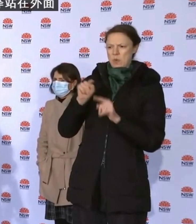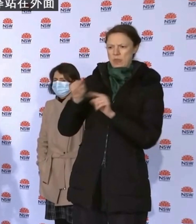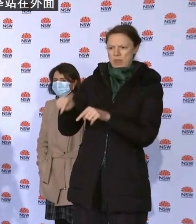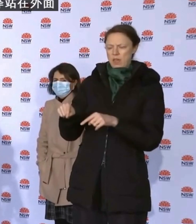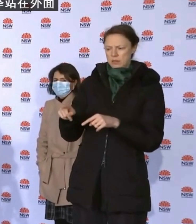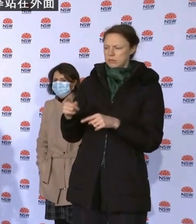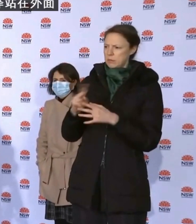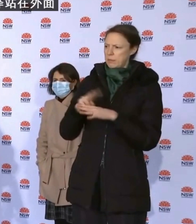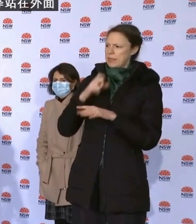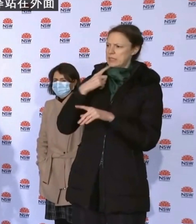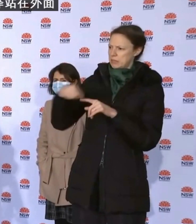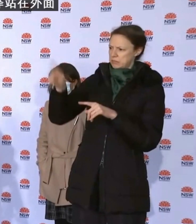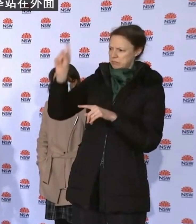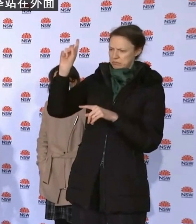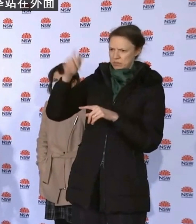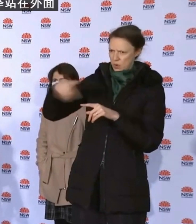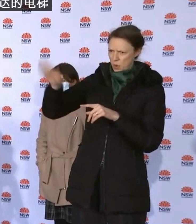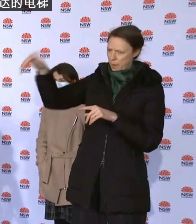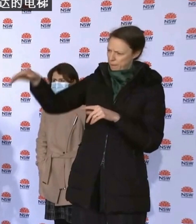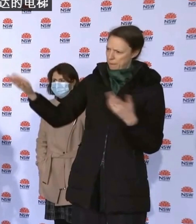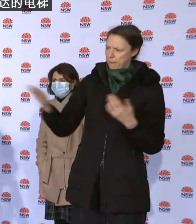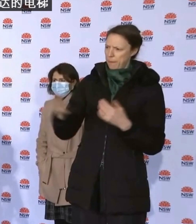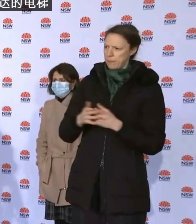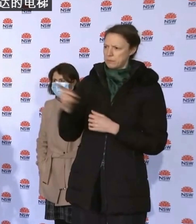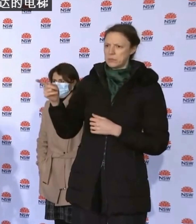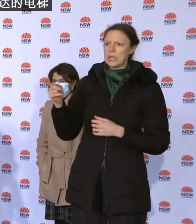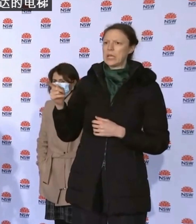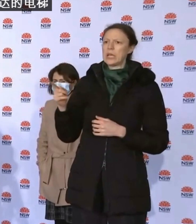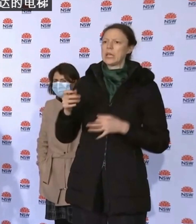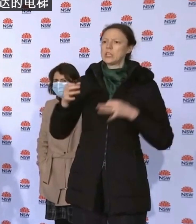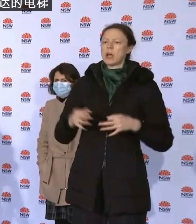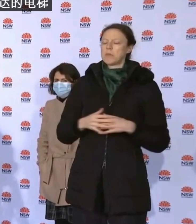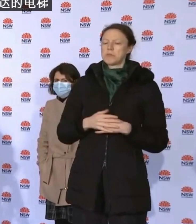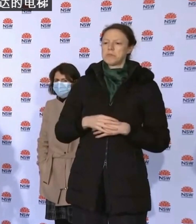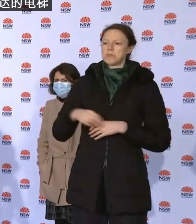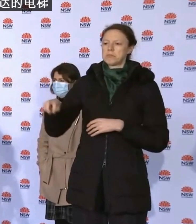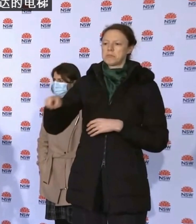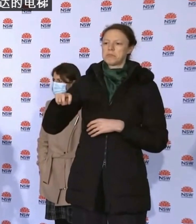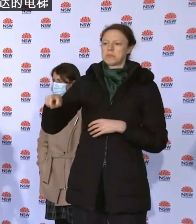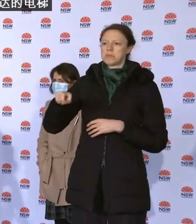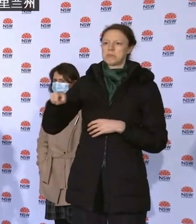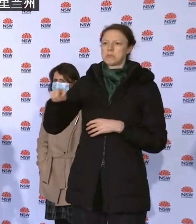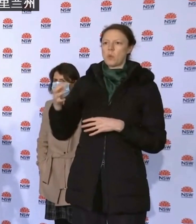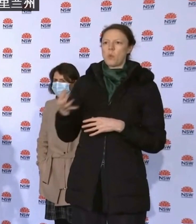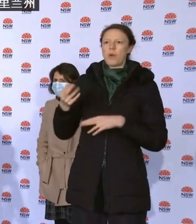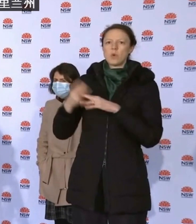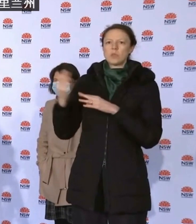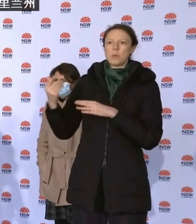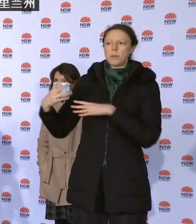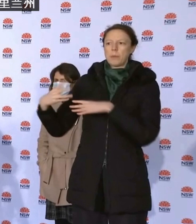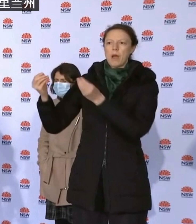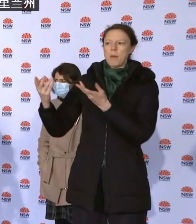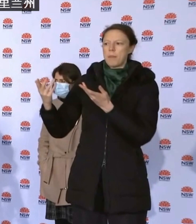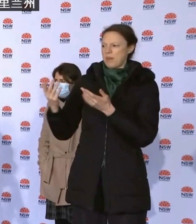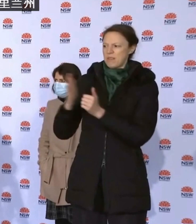in Merrylands. He chose to stand outside then and wait for a lift, which apparently never arrived. Police again asked